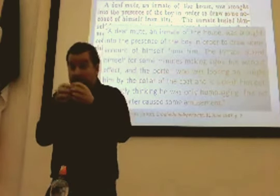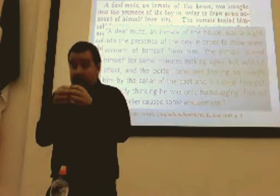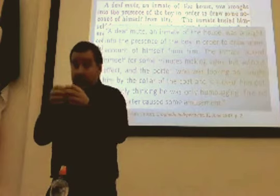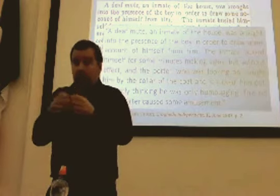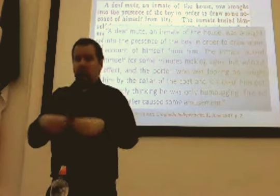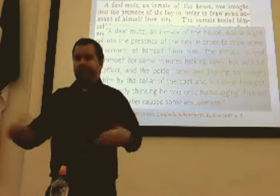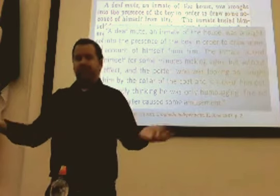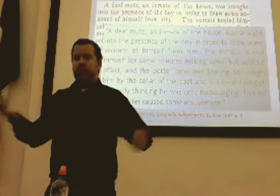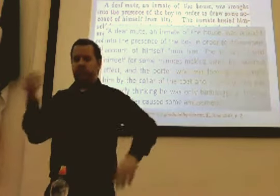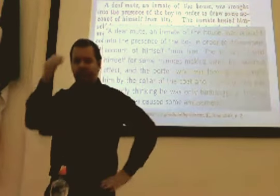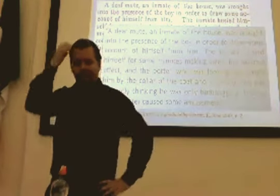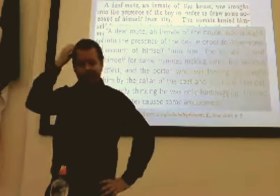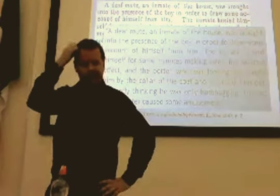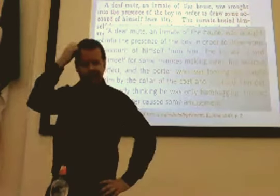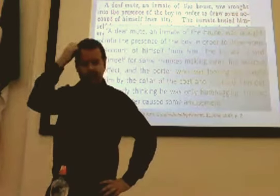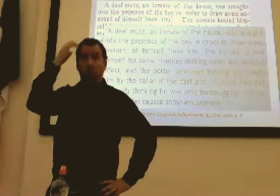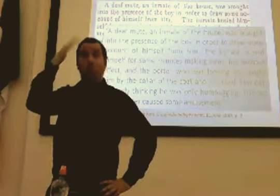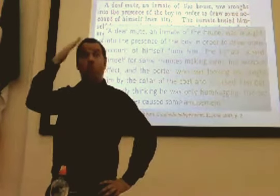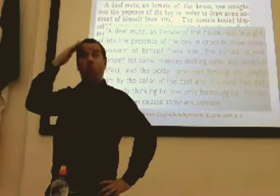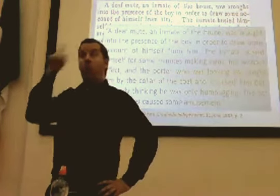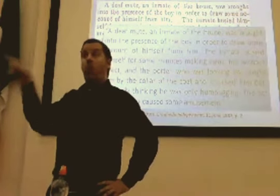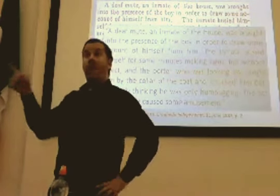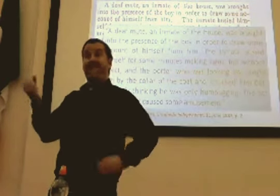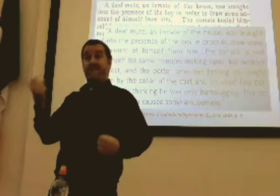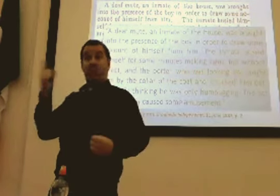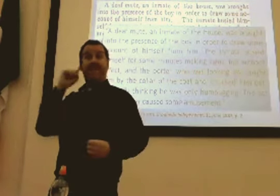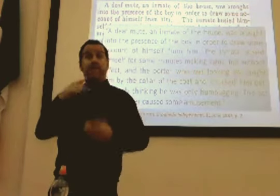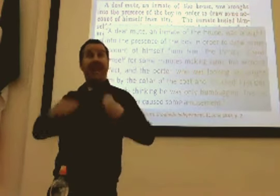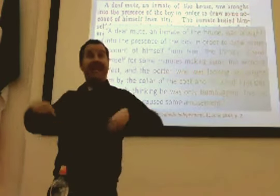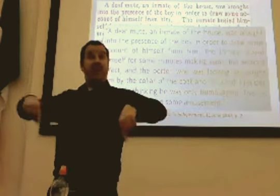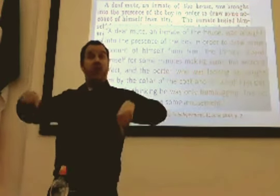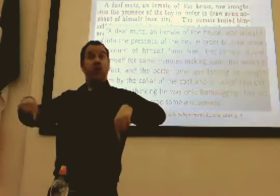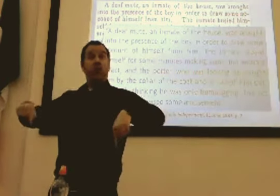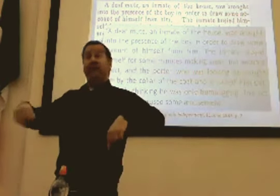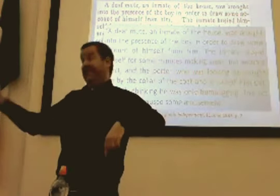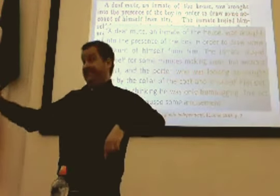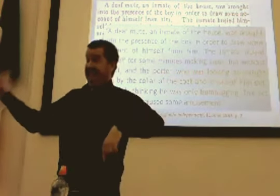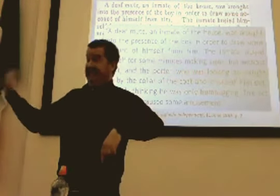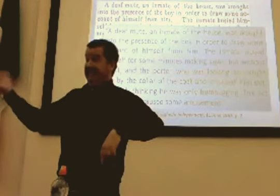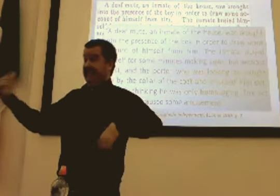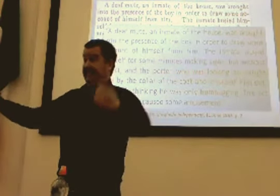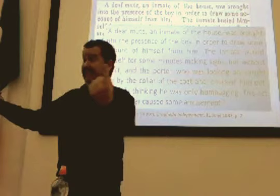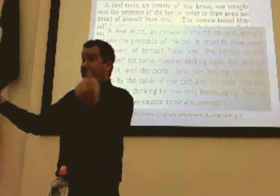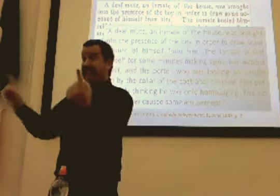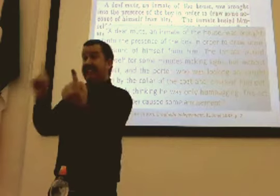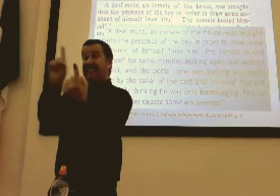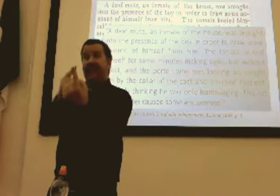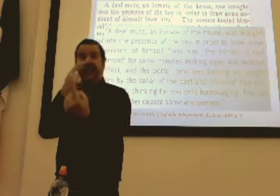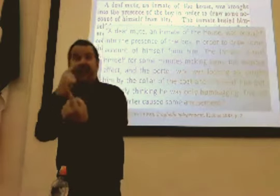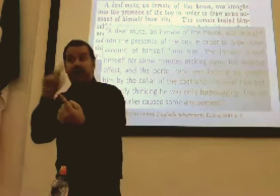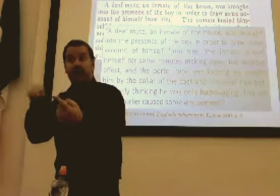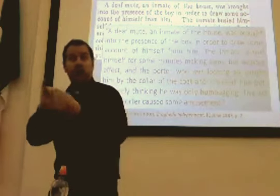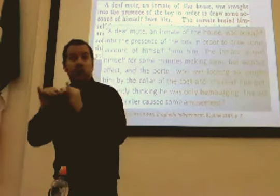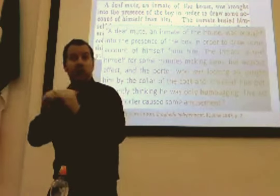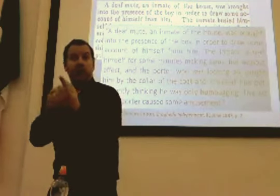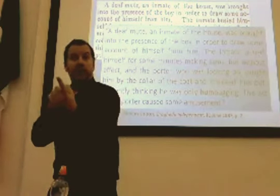They tried the two-handed alphabet, and that wasn't working. They knew there was a deaf man living in the workhouse, so they brought him in to see if